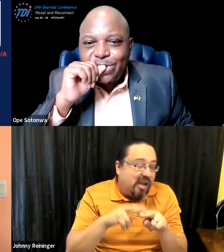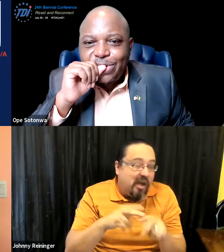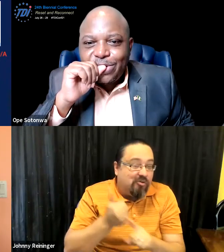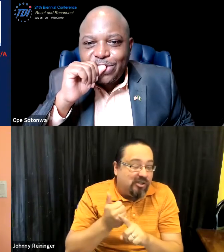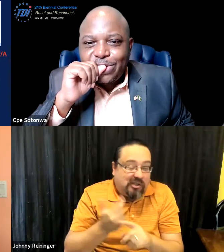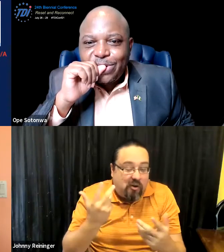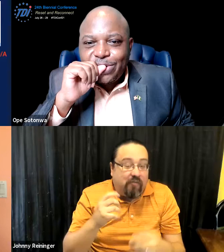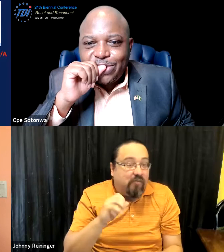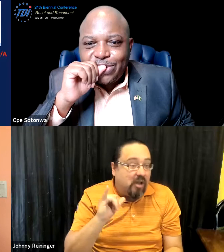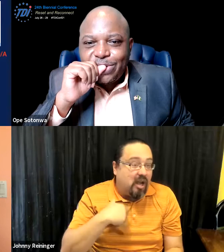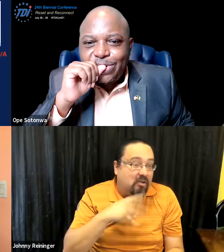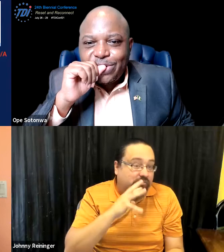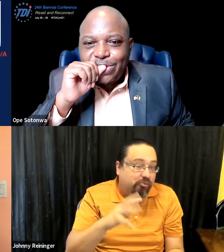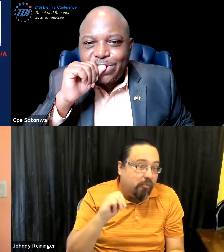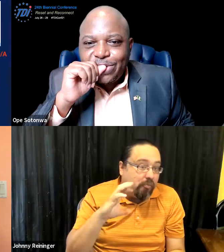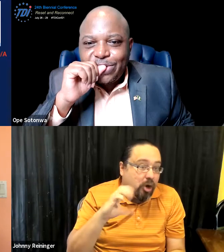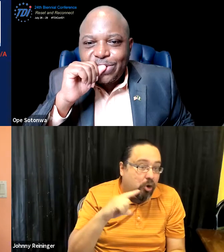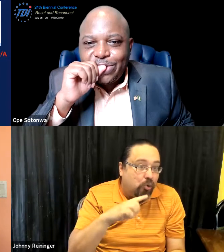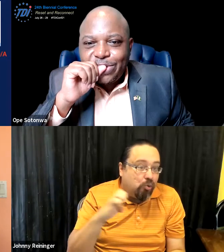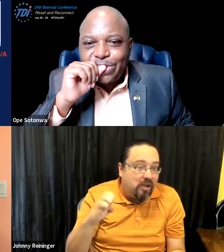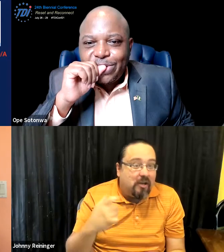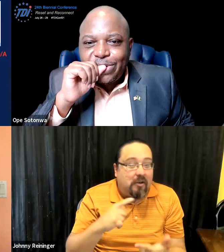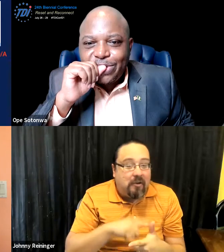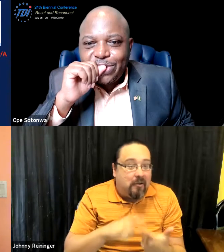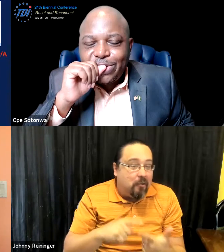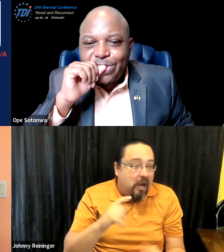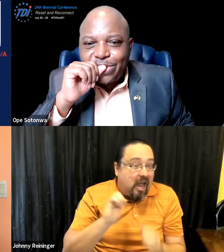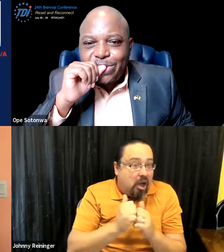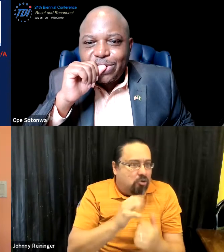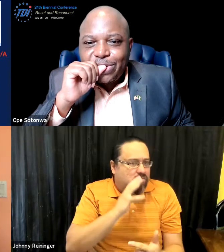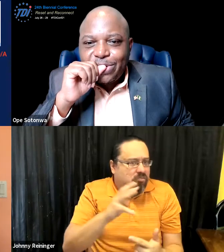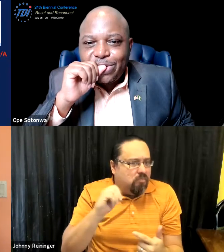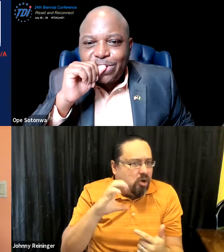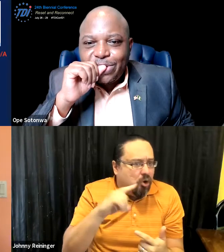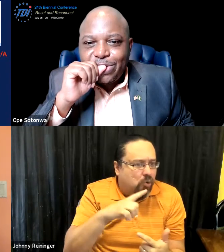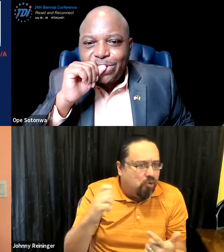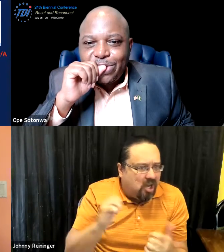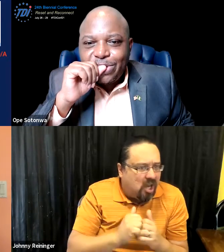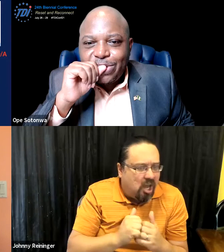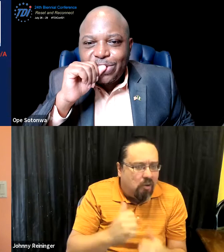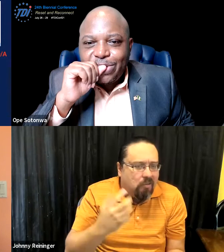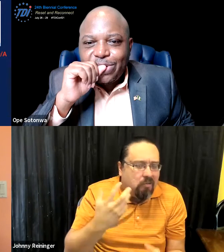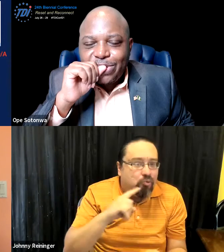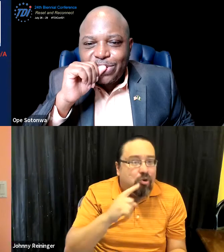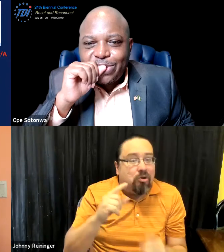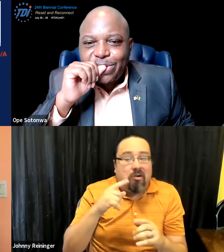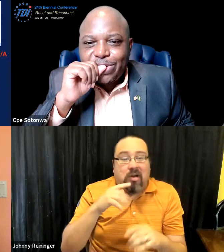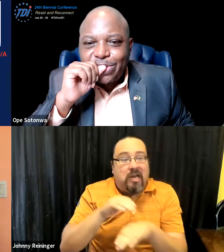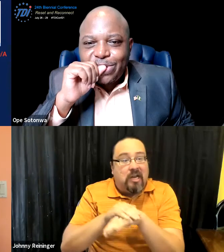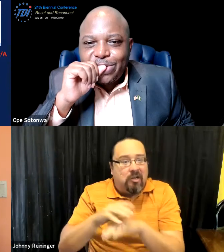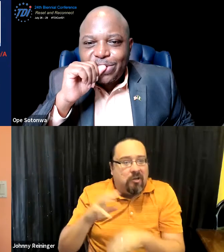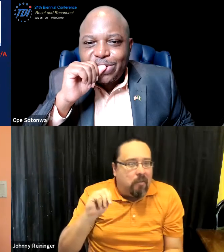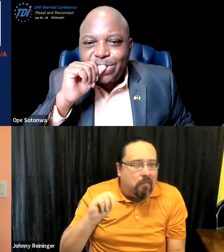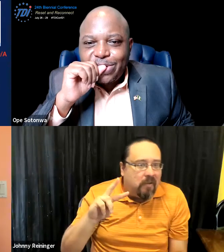that I mentioned too, like some of the vocabulary that I may say markul, or people may wonder how